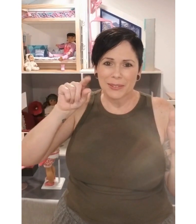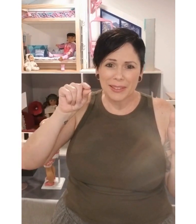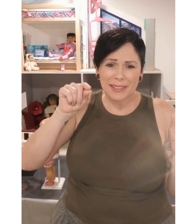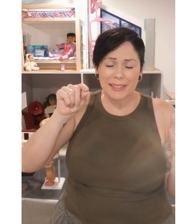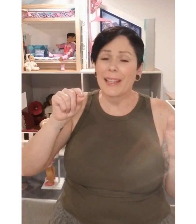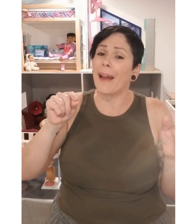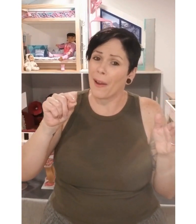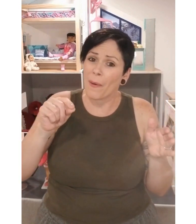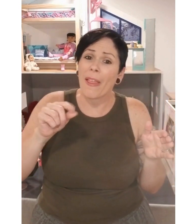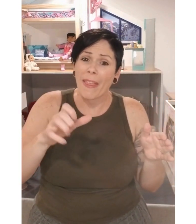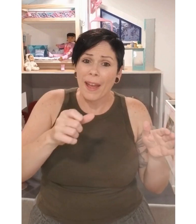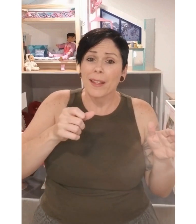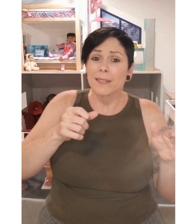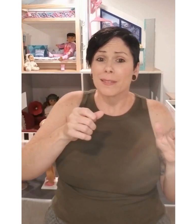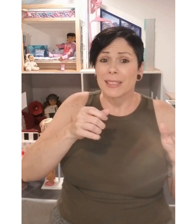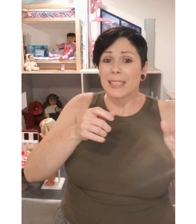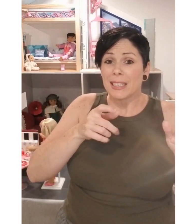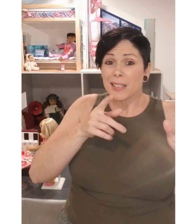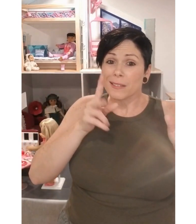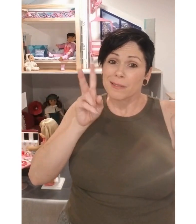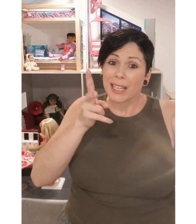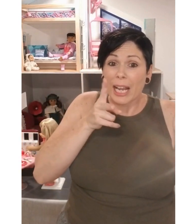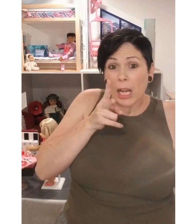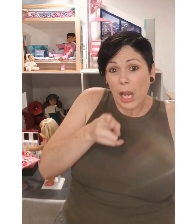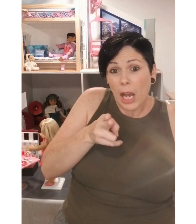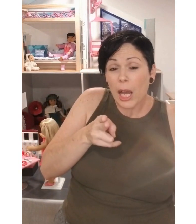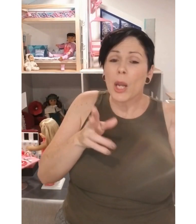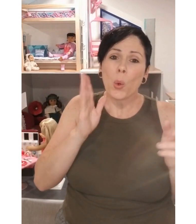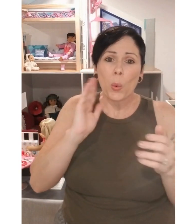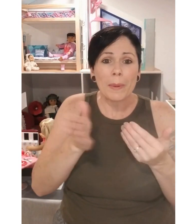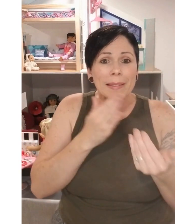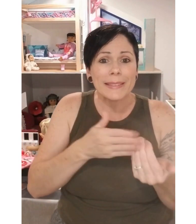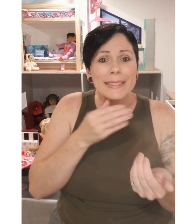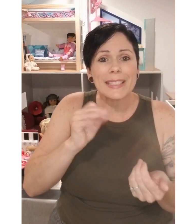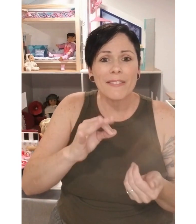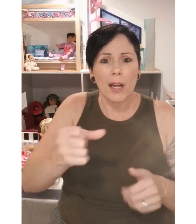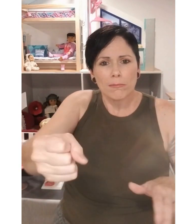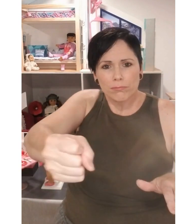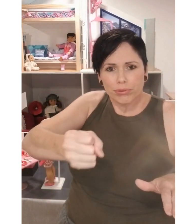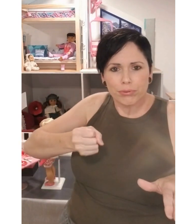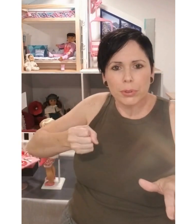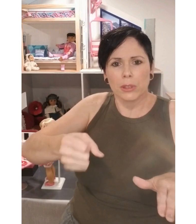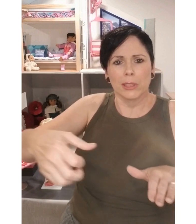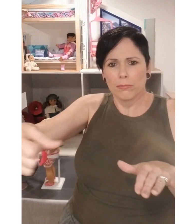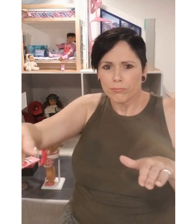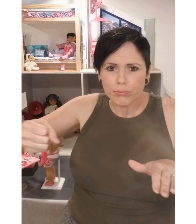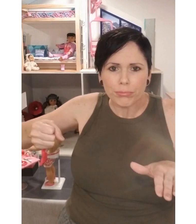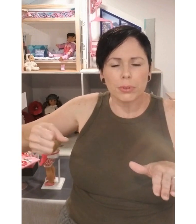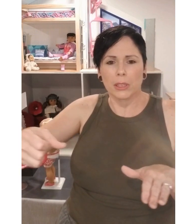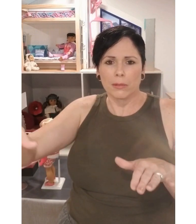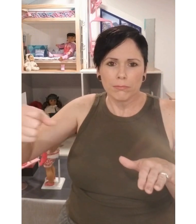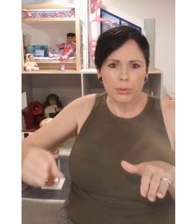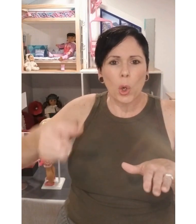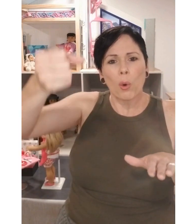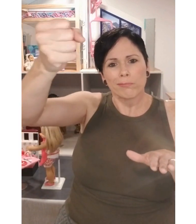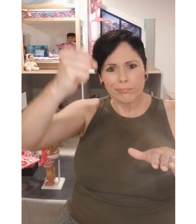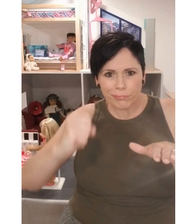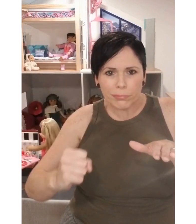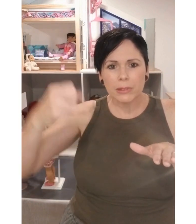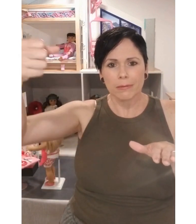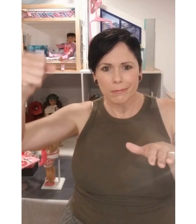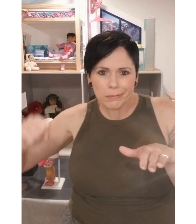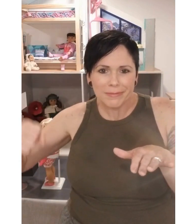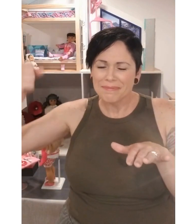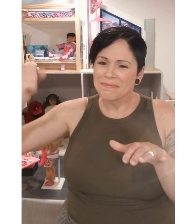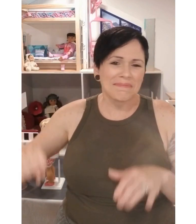least had like a circular saw or something. What did I have? A hand saw. We make do. This is what I had on hand. So